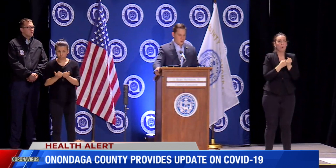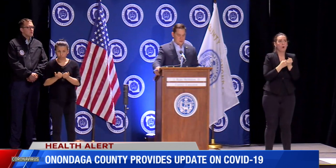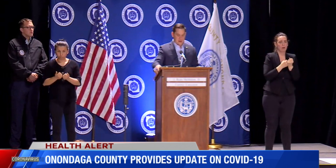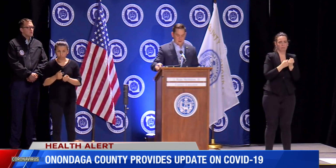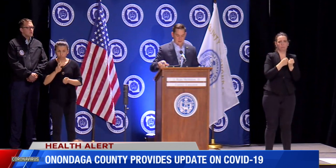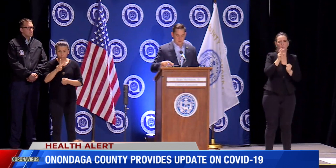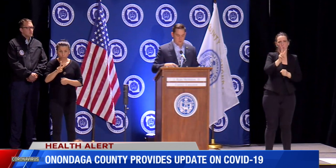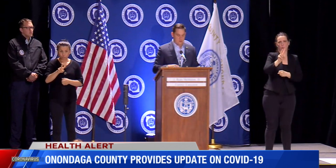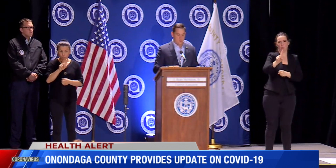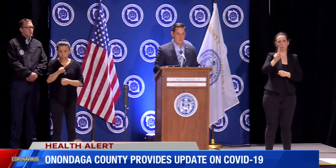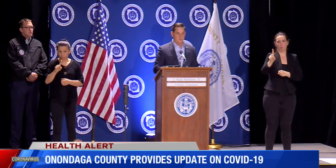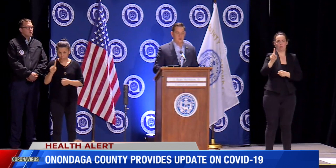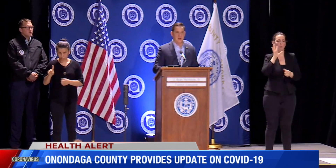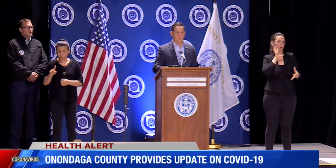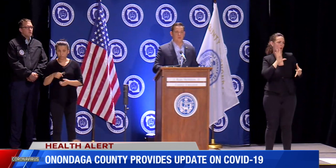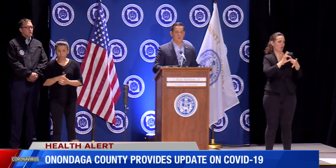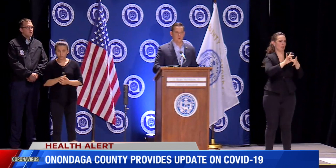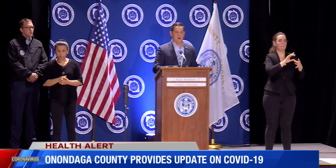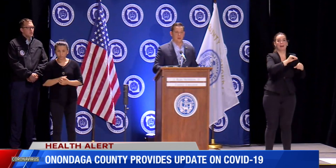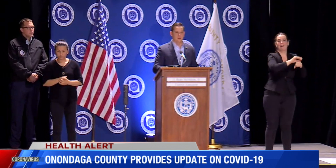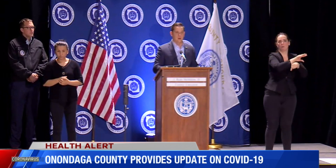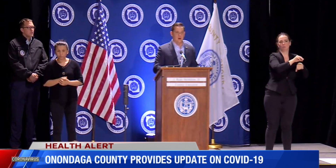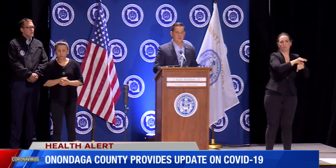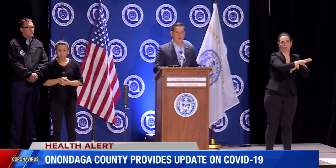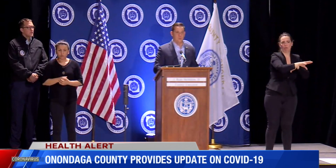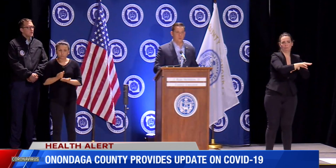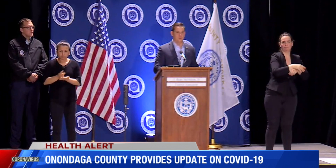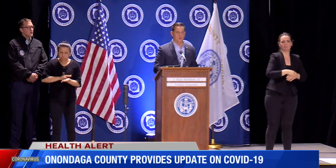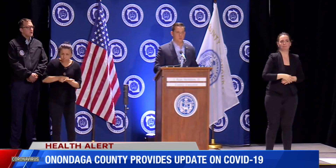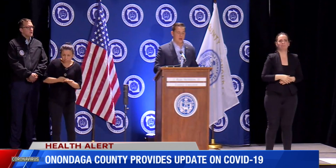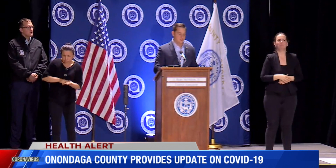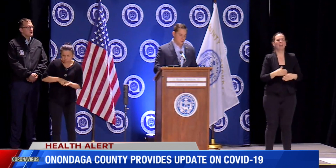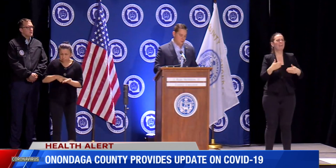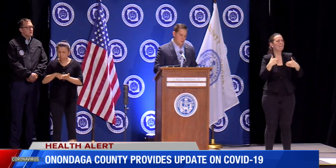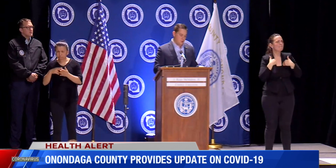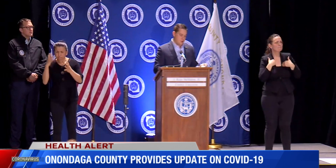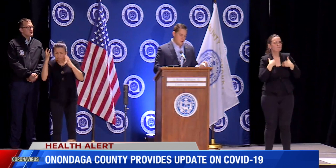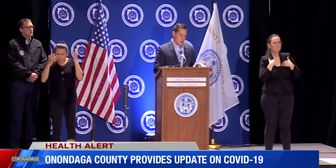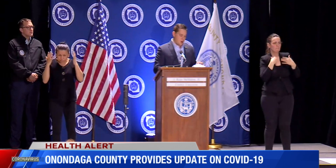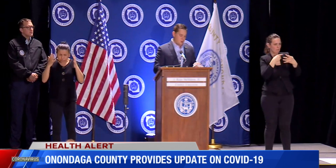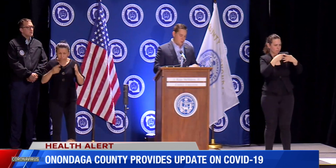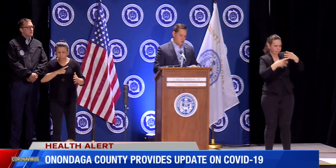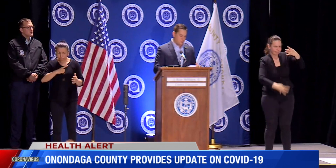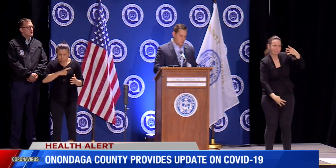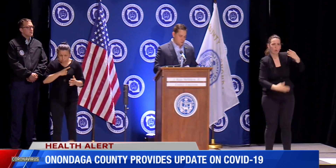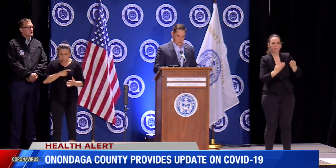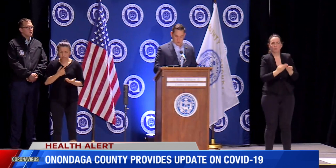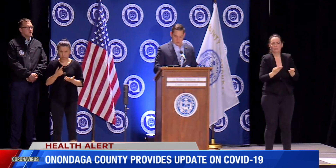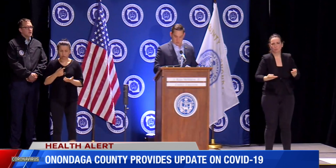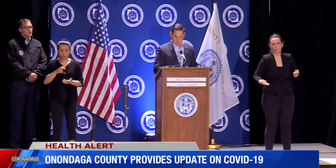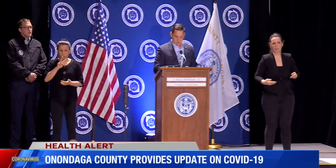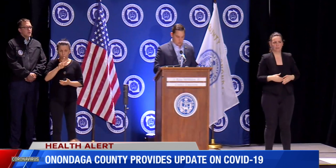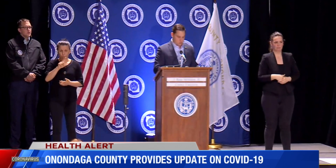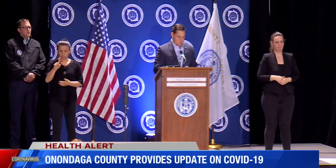there that can be very helpful, and they're ready to help you through this process.